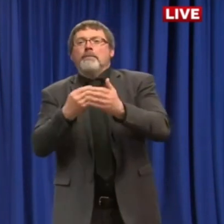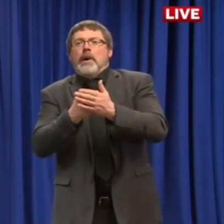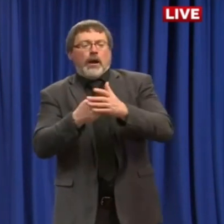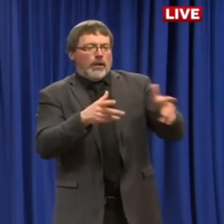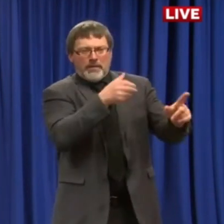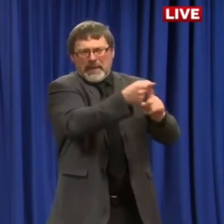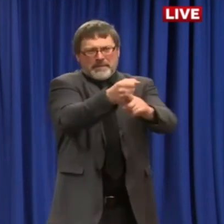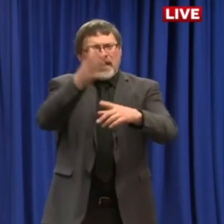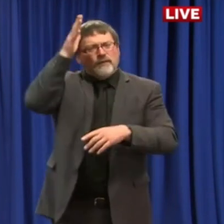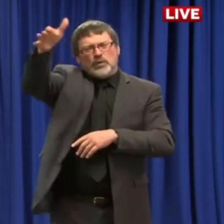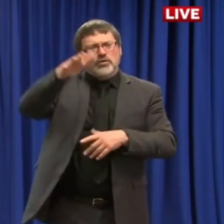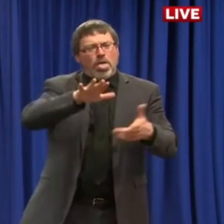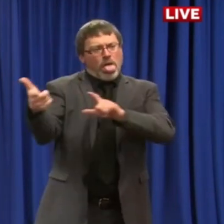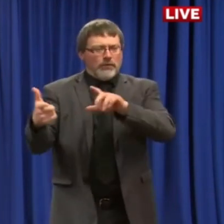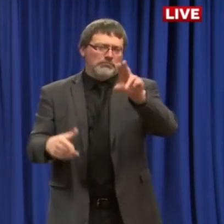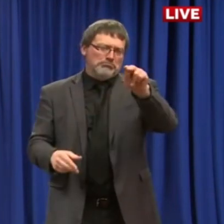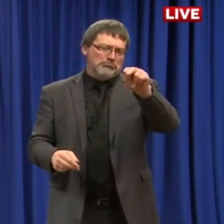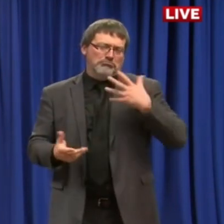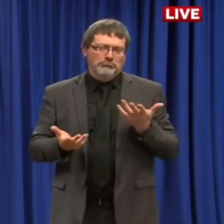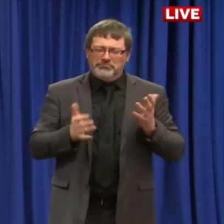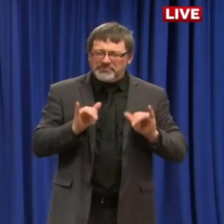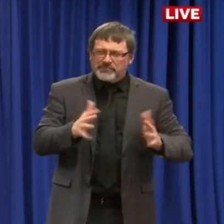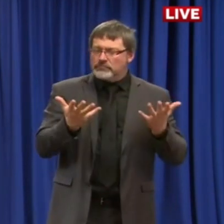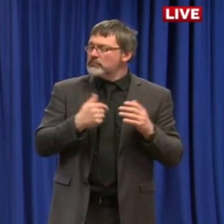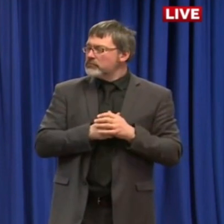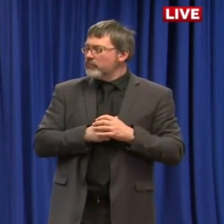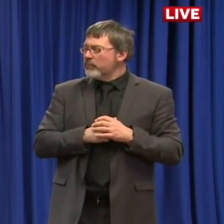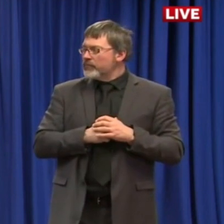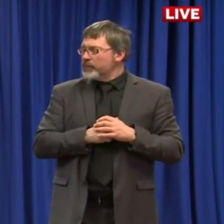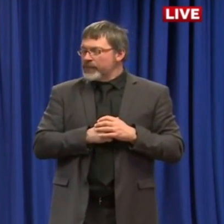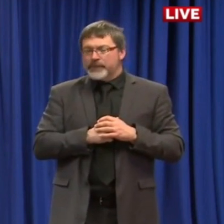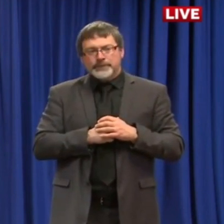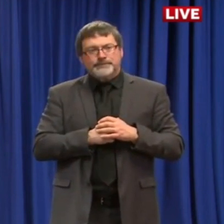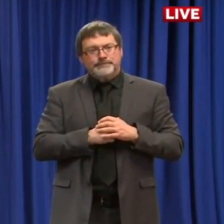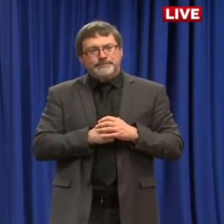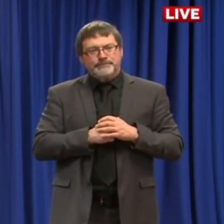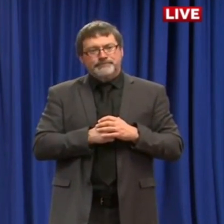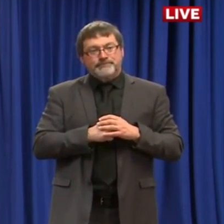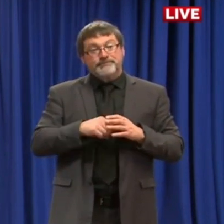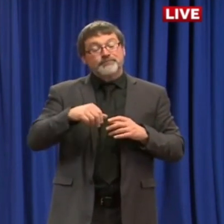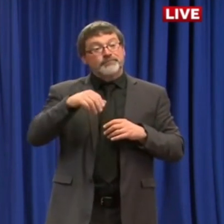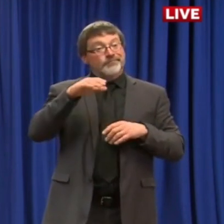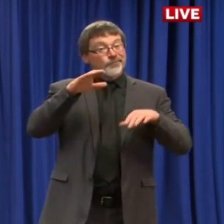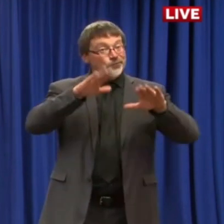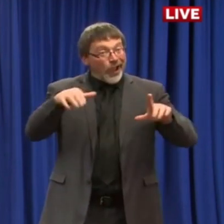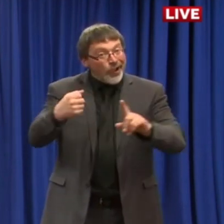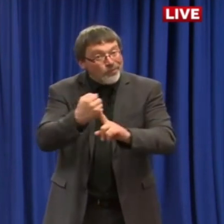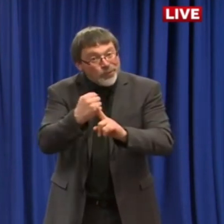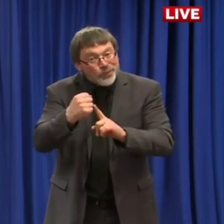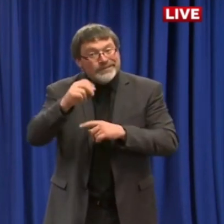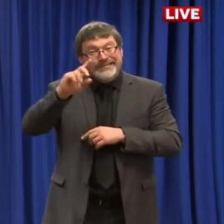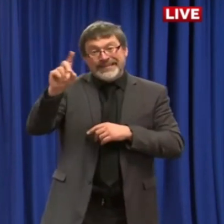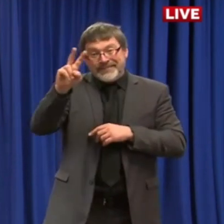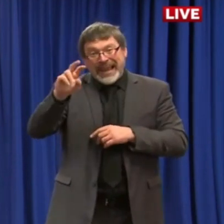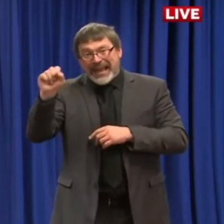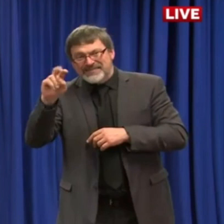So I can tell you it is the utmost concern. And then you add the child abuse issues, and then you add the domestic violence issues on top of it. I